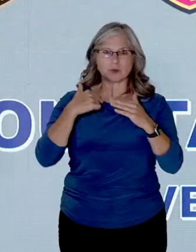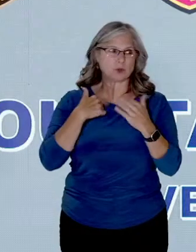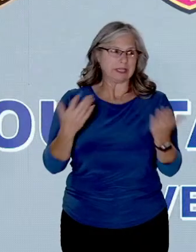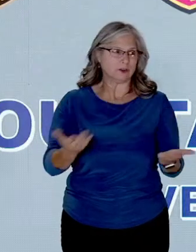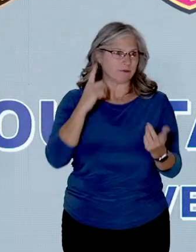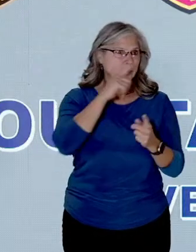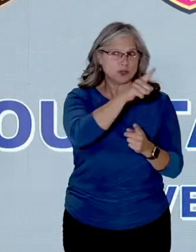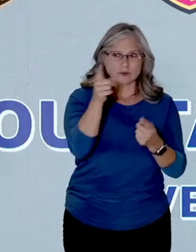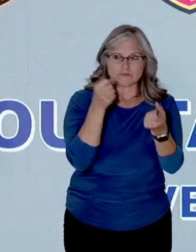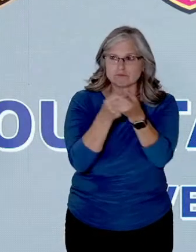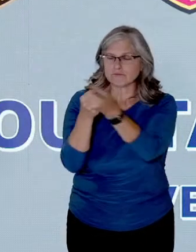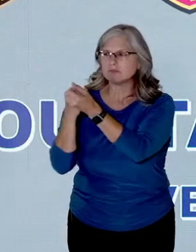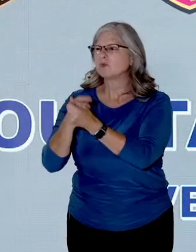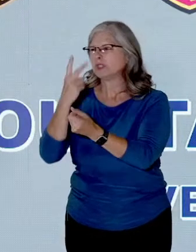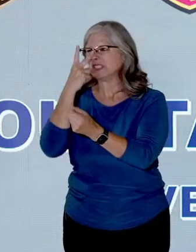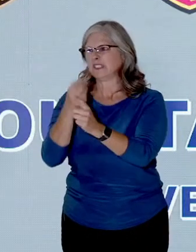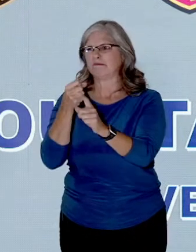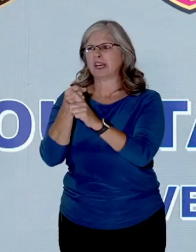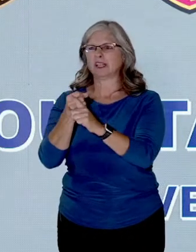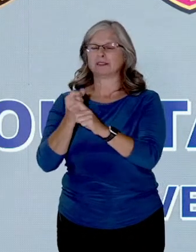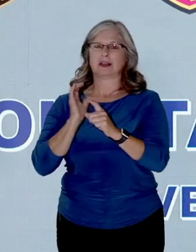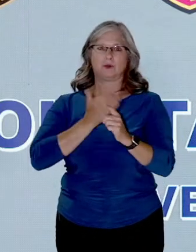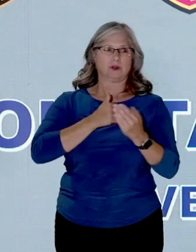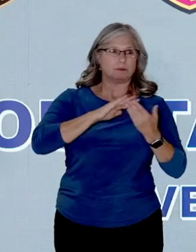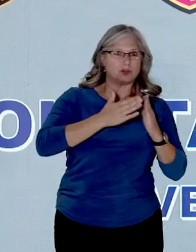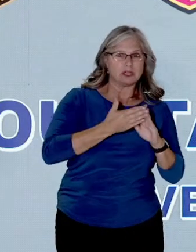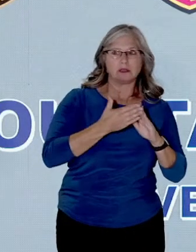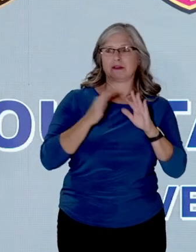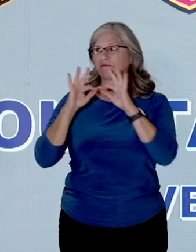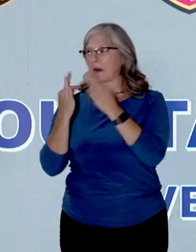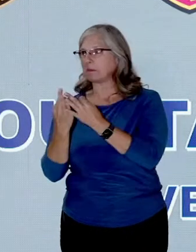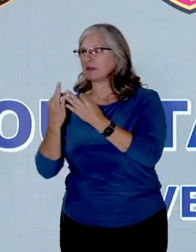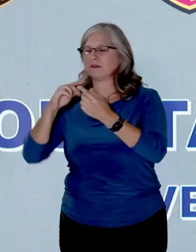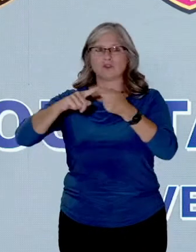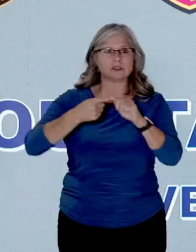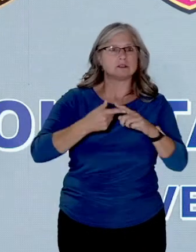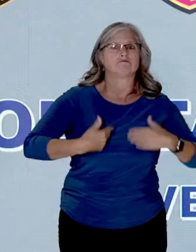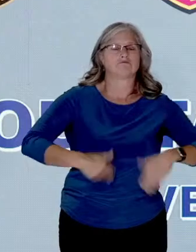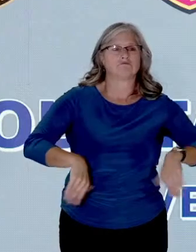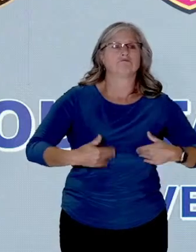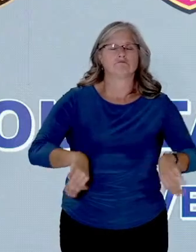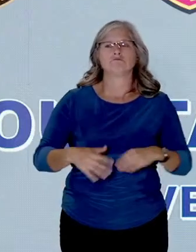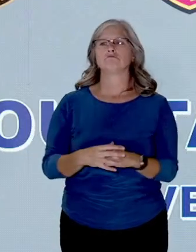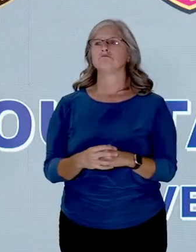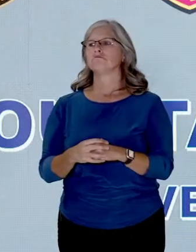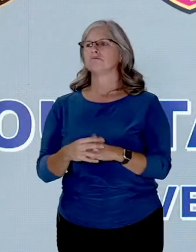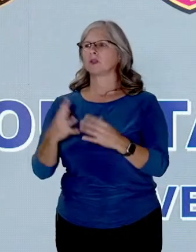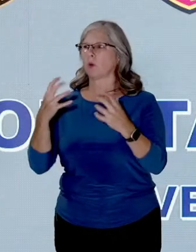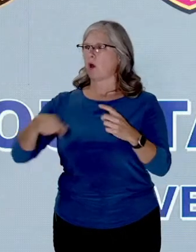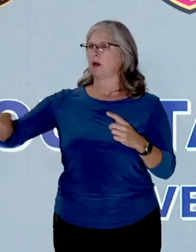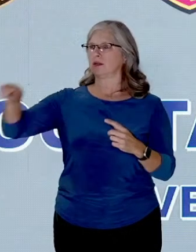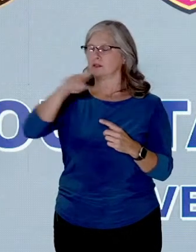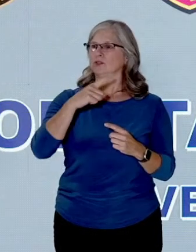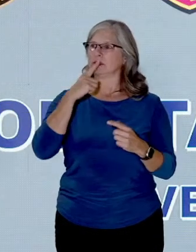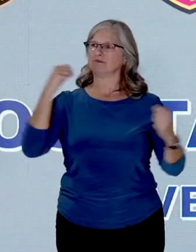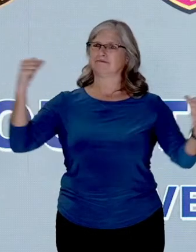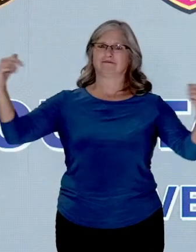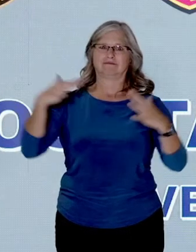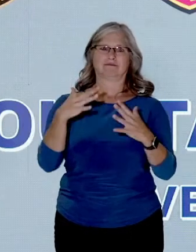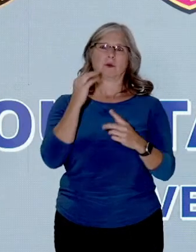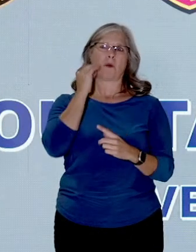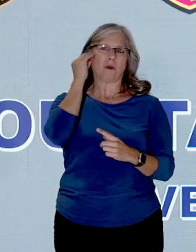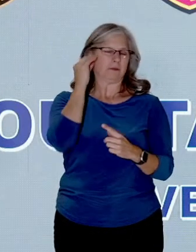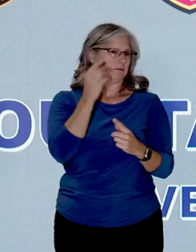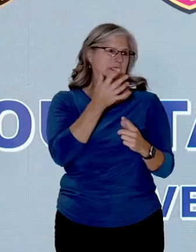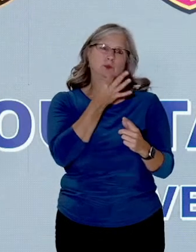all. We see the impact the fire has had on our community, our family, and friends. I would like to see everybody get repopulated as soon as